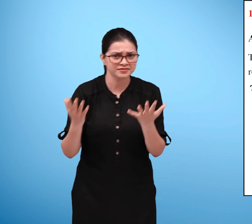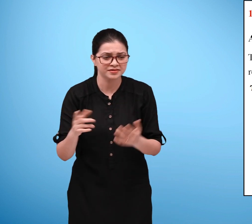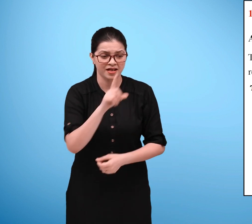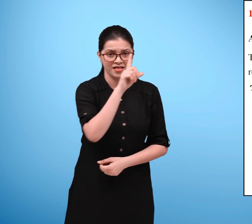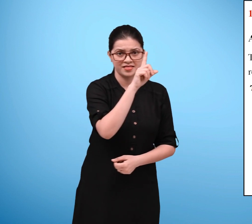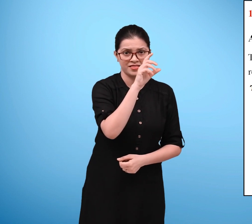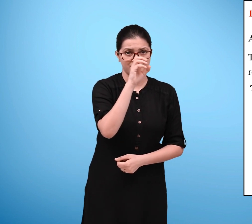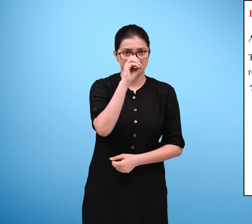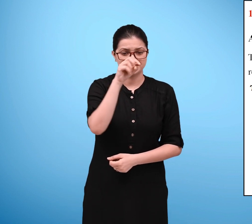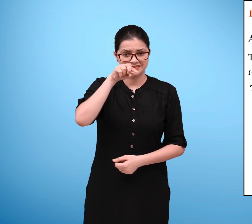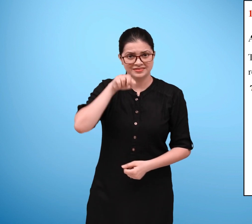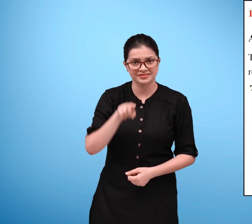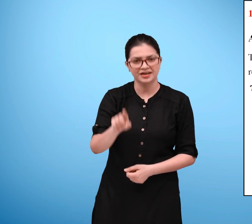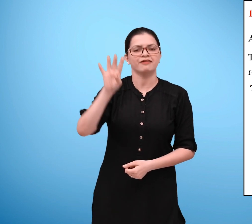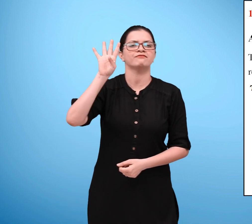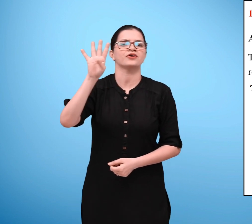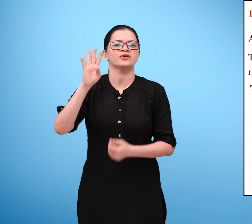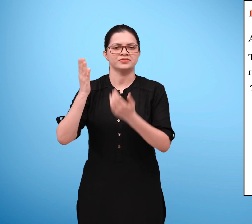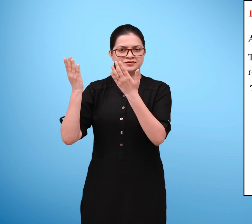List them in Table 10.4.